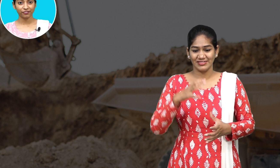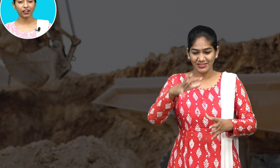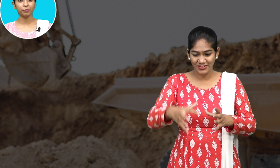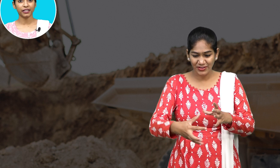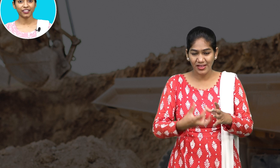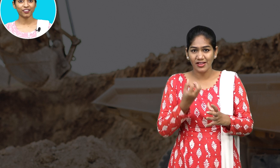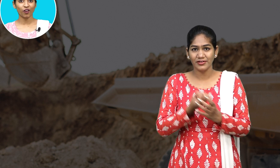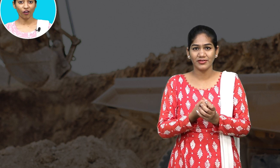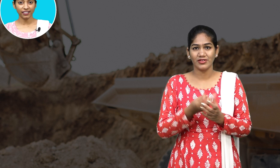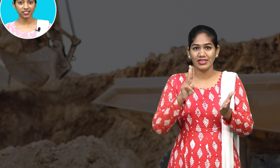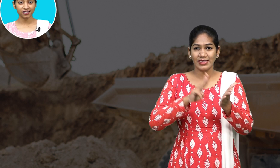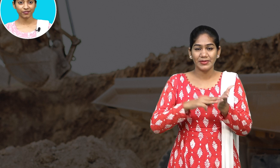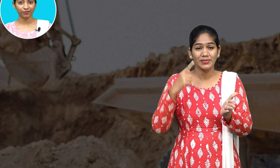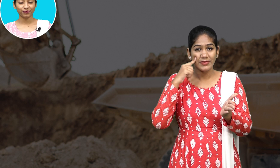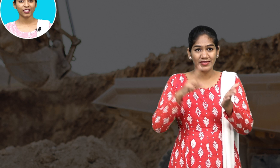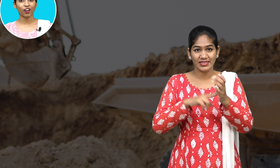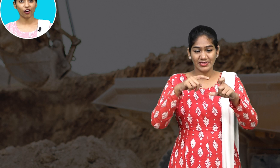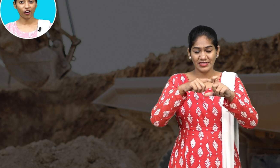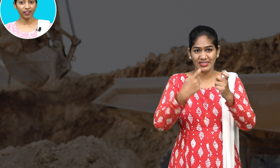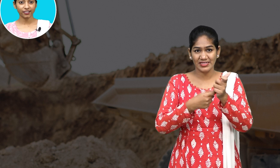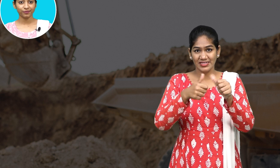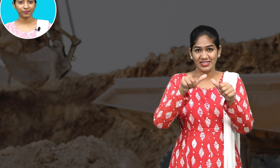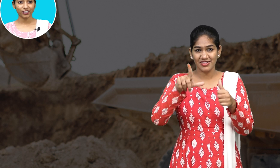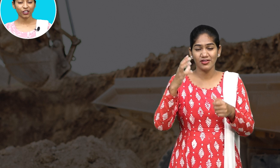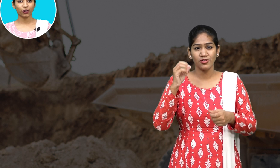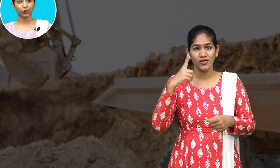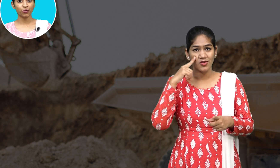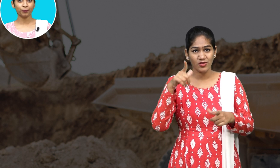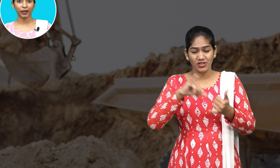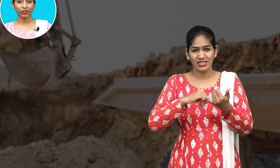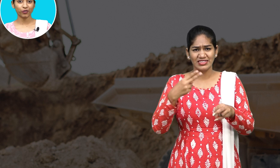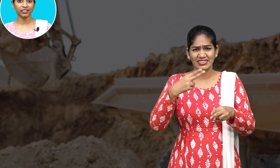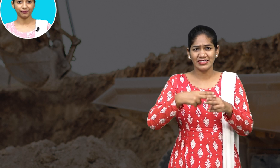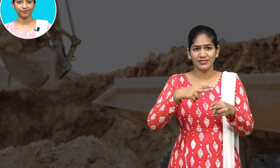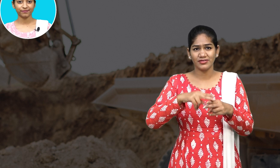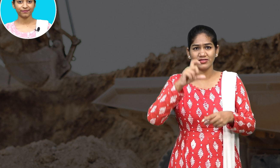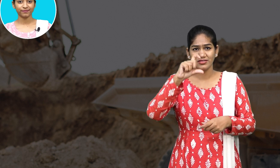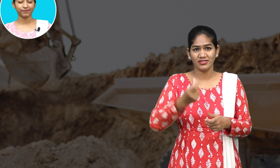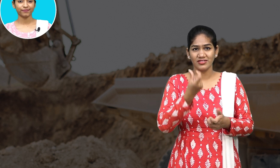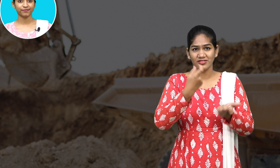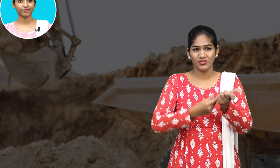extracted from mineral oils called crude petroleum.